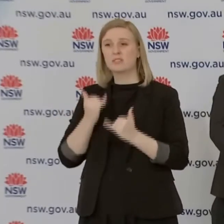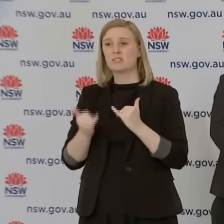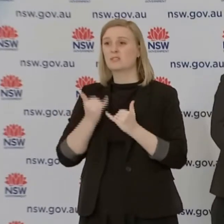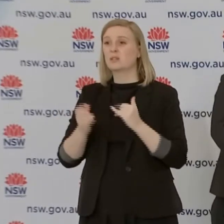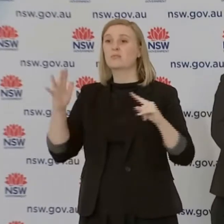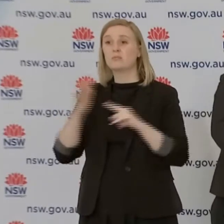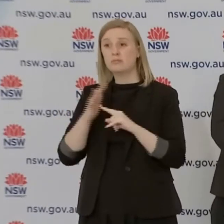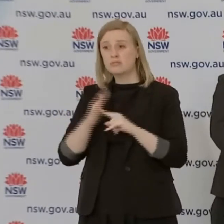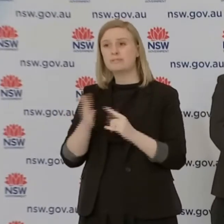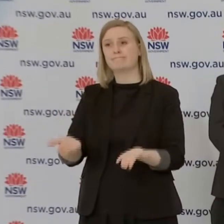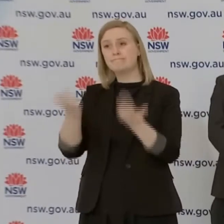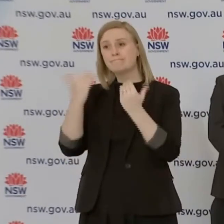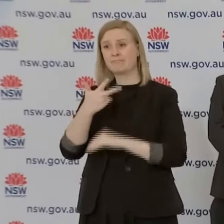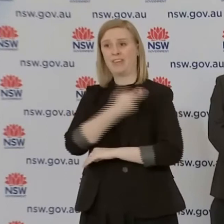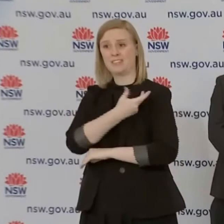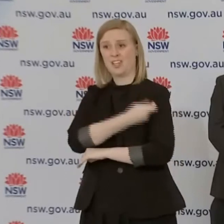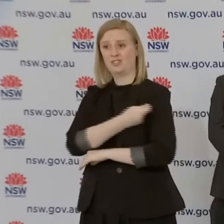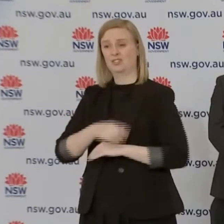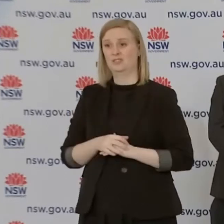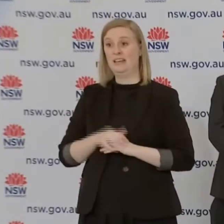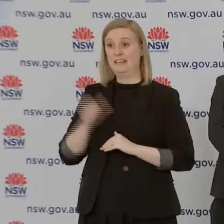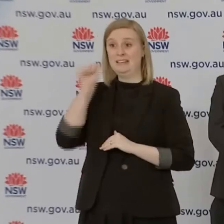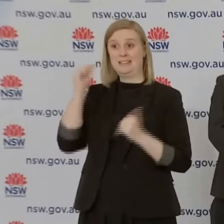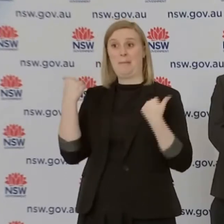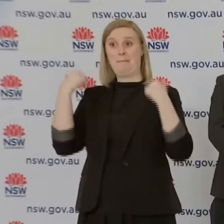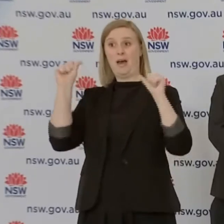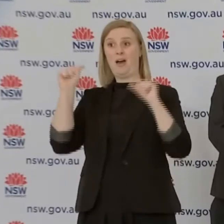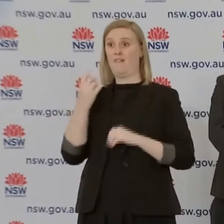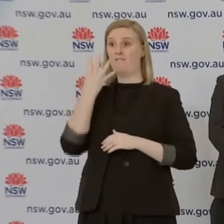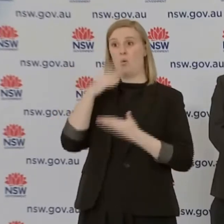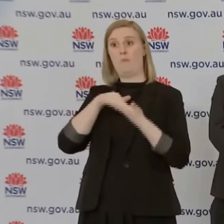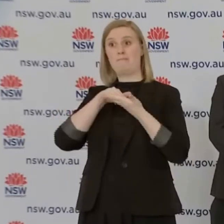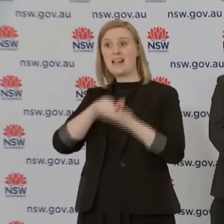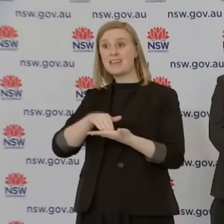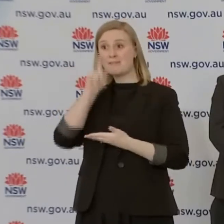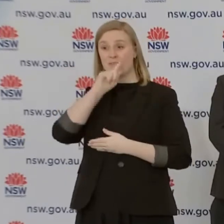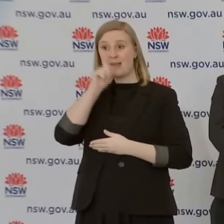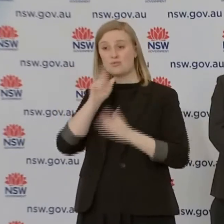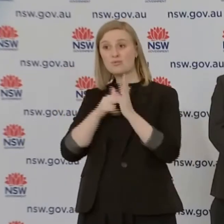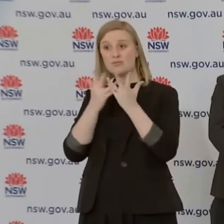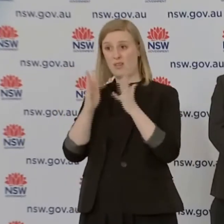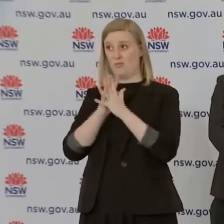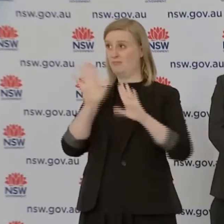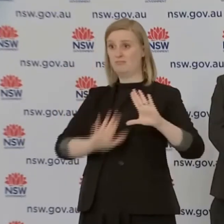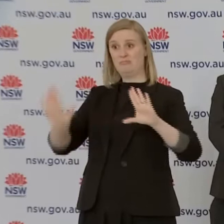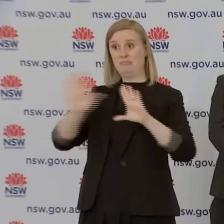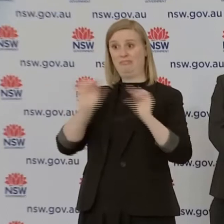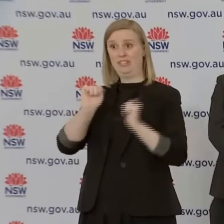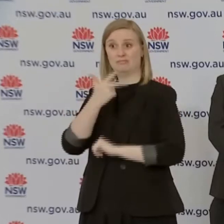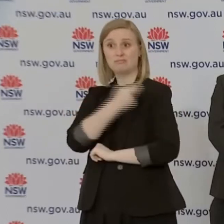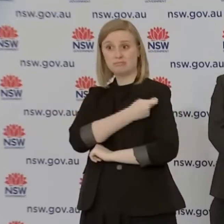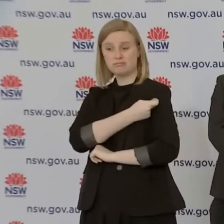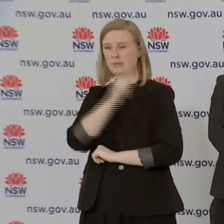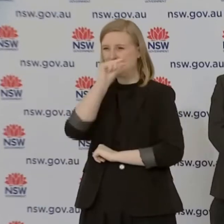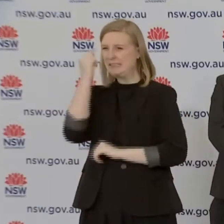hit that 4 million jab target, which is great. And obviously, I've set ourselves a goal of getting to 6 million jabs by the end of August.